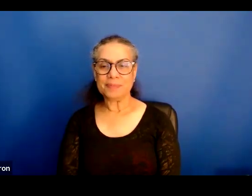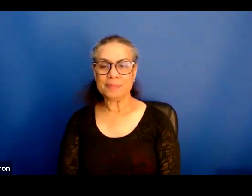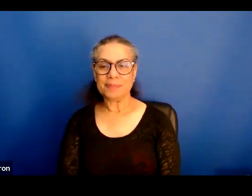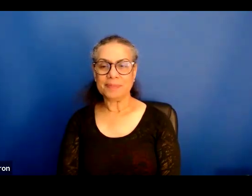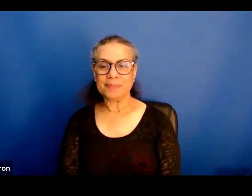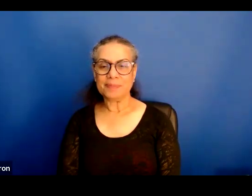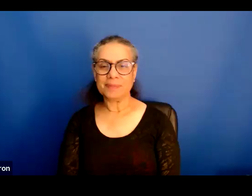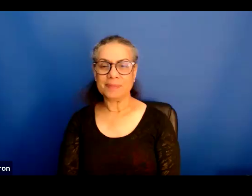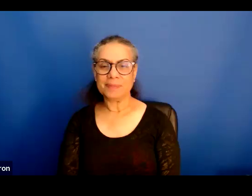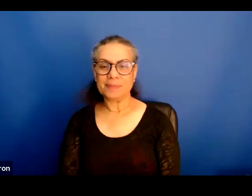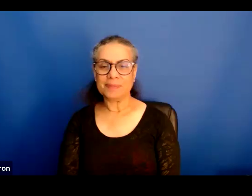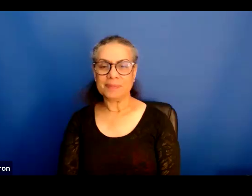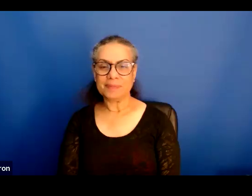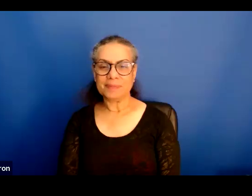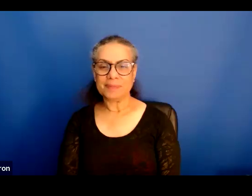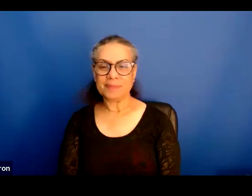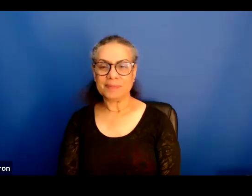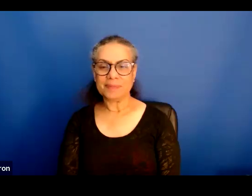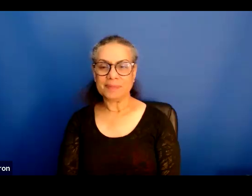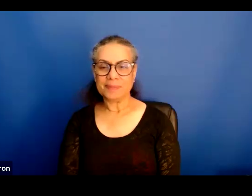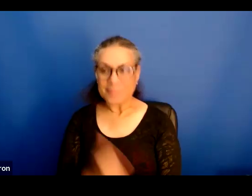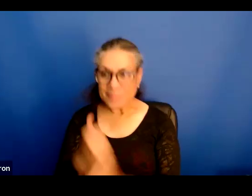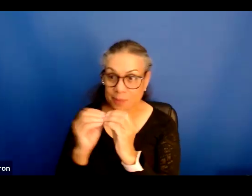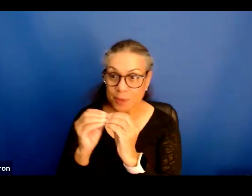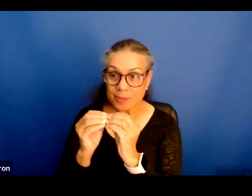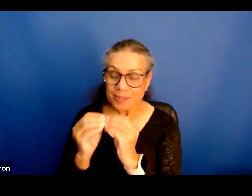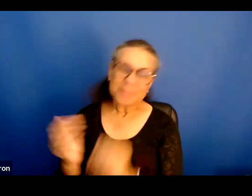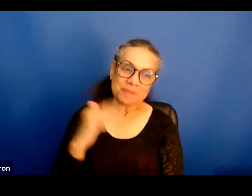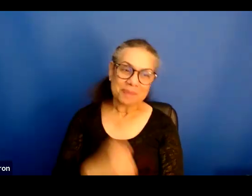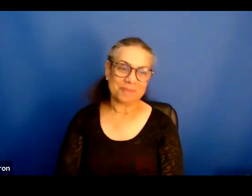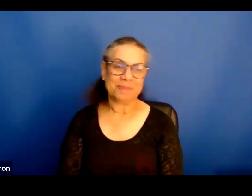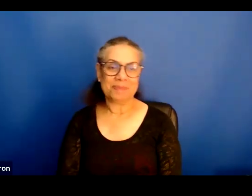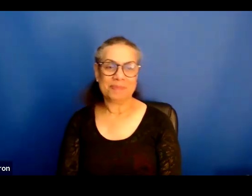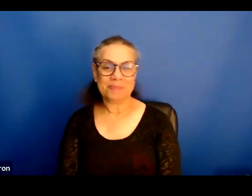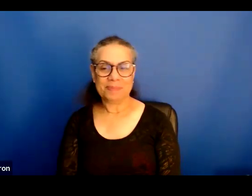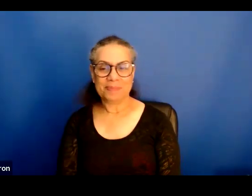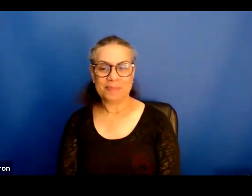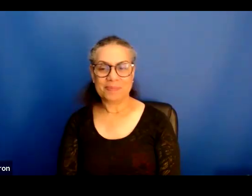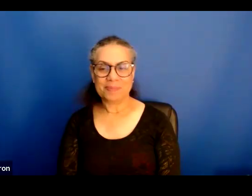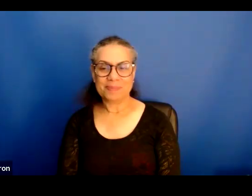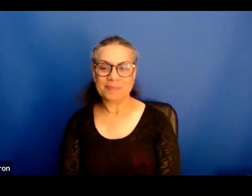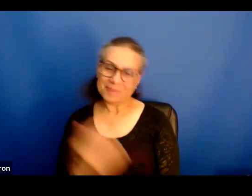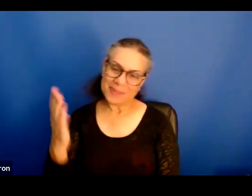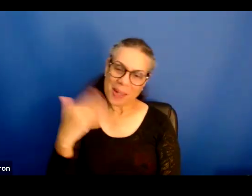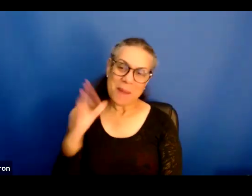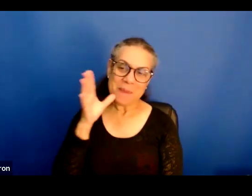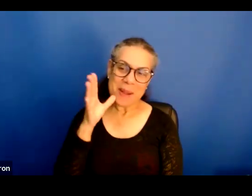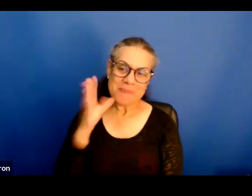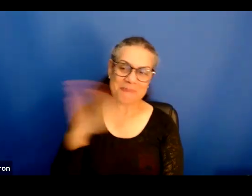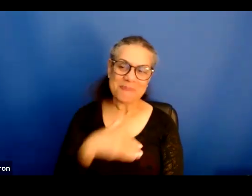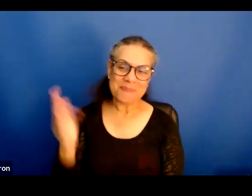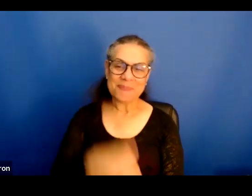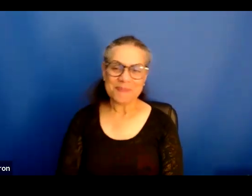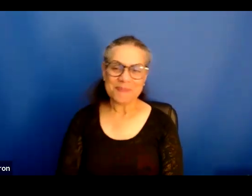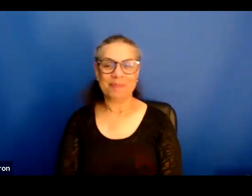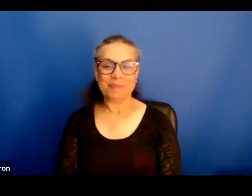Miss Gamir, Is there anyone else from that? Mabini. That's it. Okay. Mommy. I know, right?